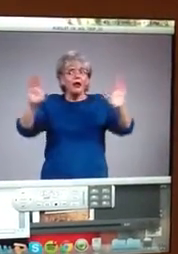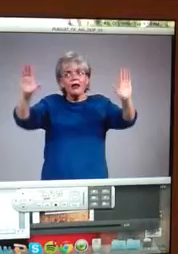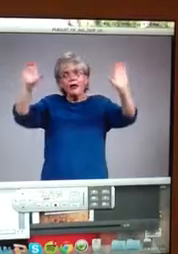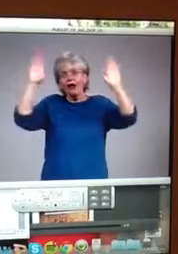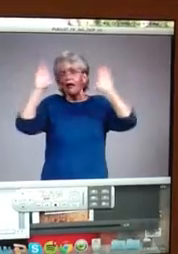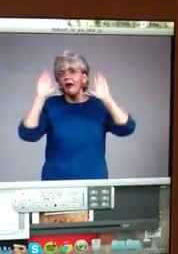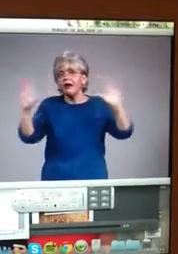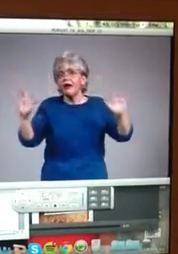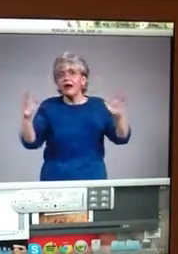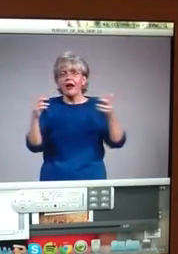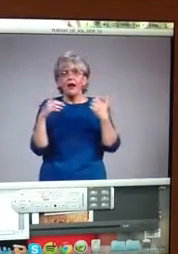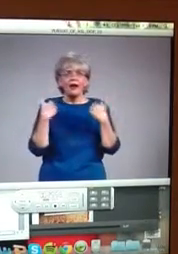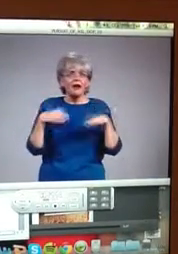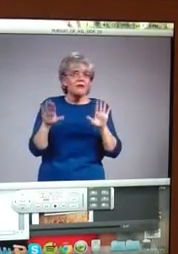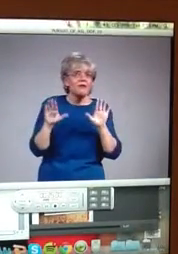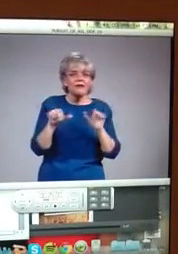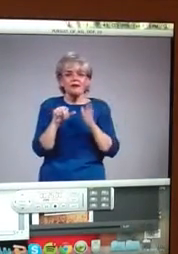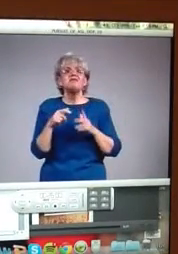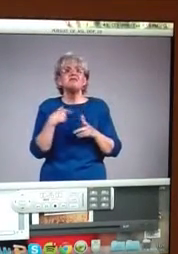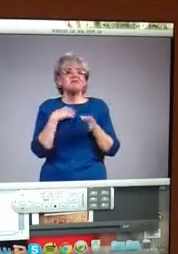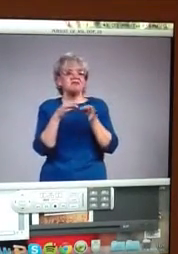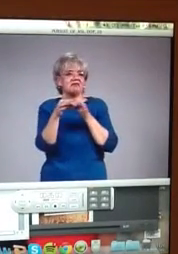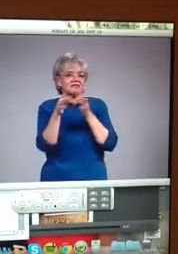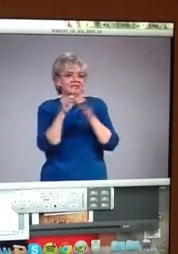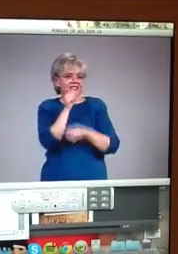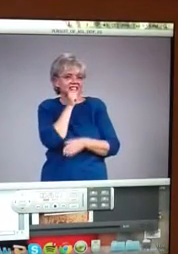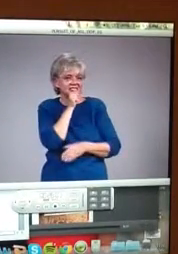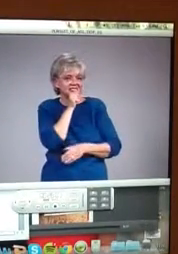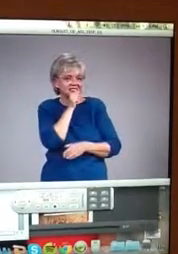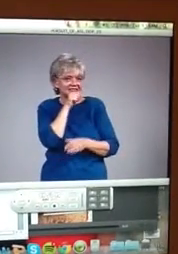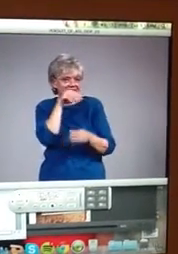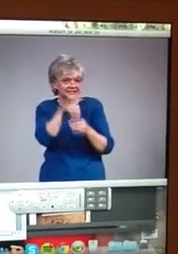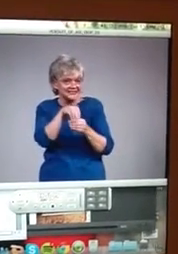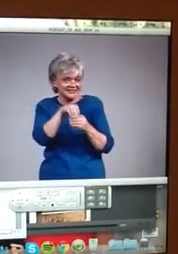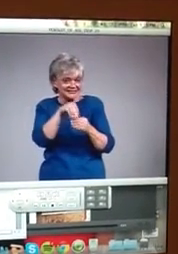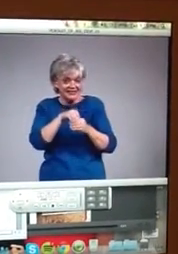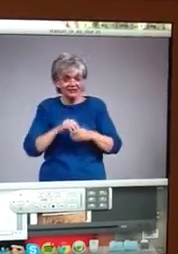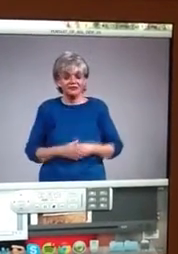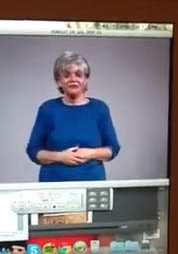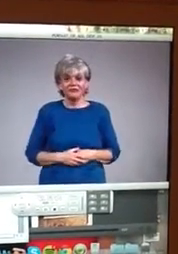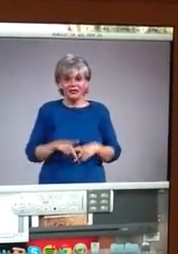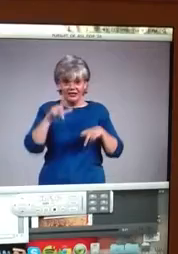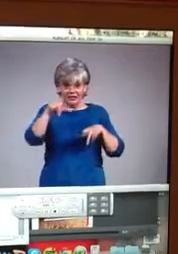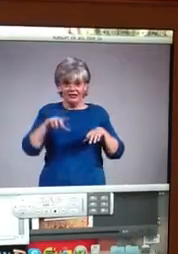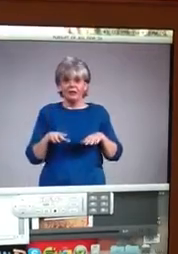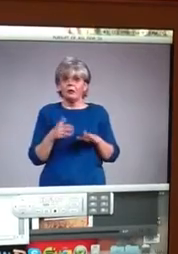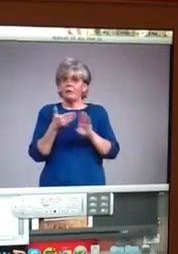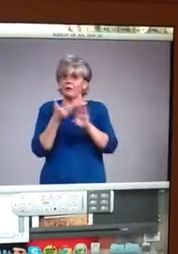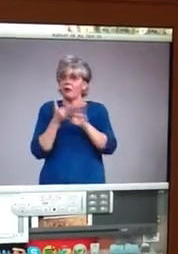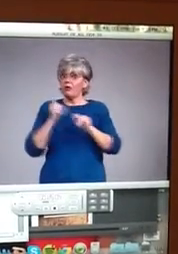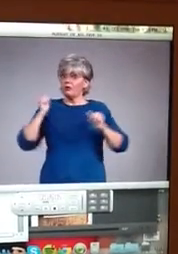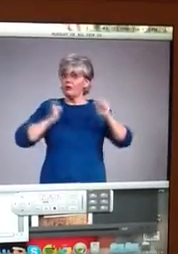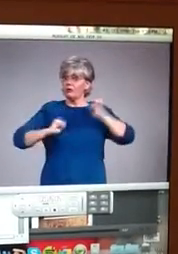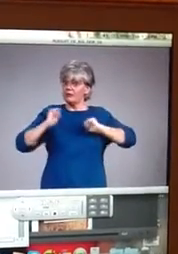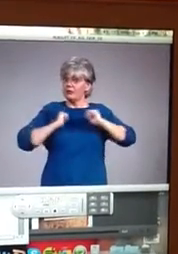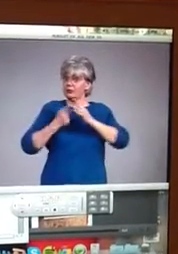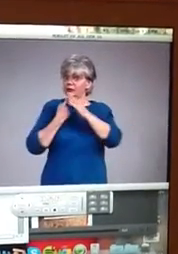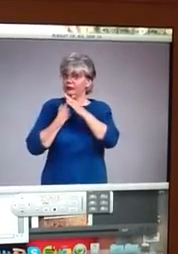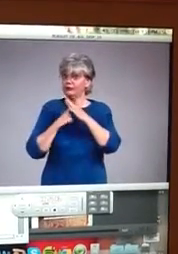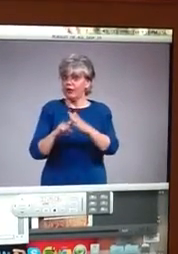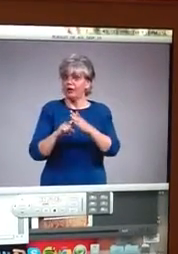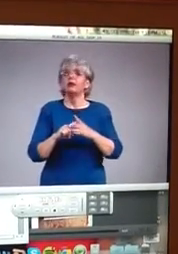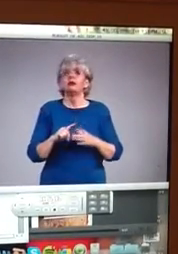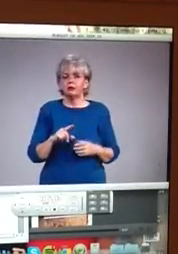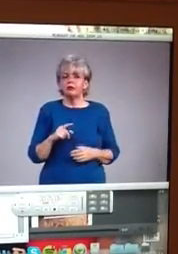able to saw them in half. Everyone's like, oh my gosh, it's so great, so impressive. Well, today I'm going to tell you a